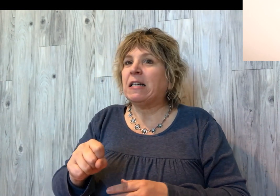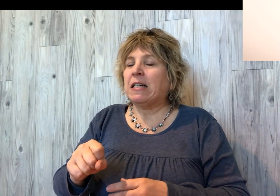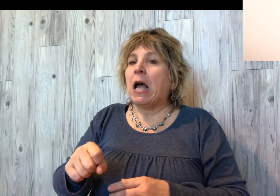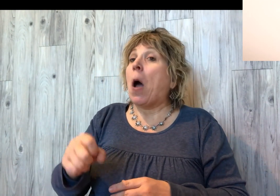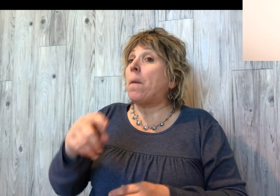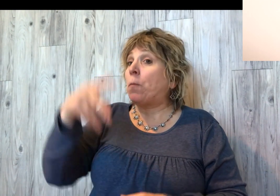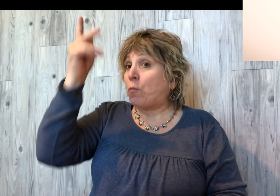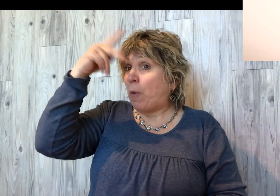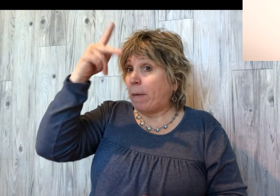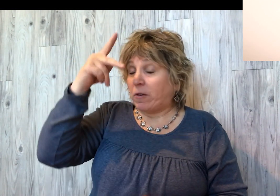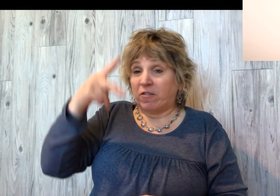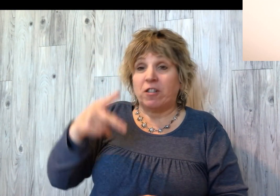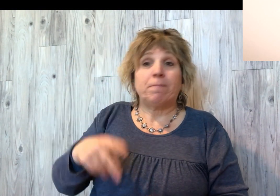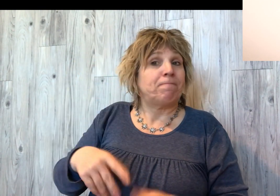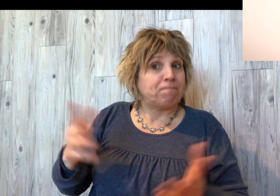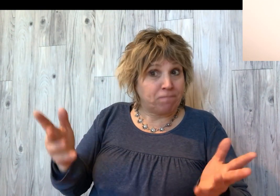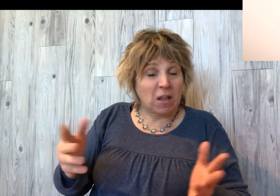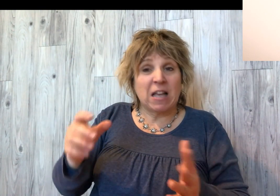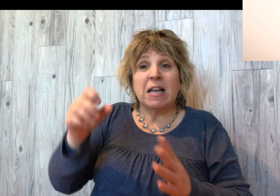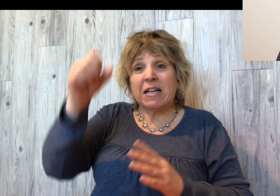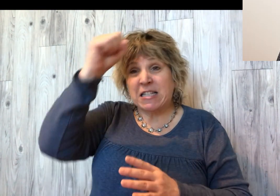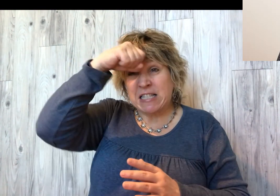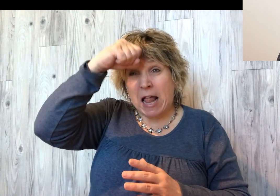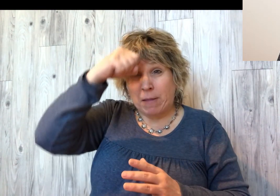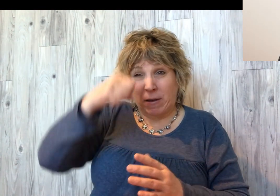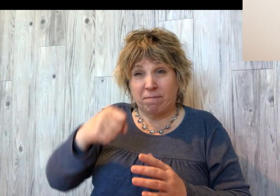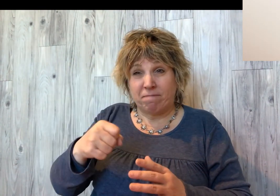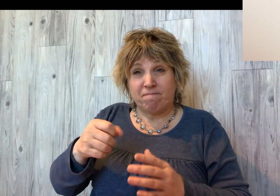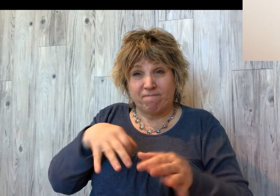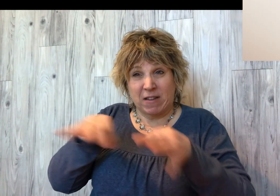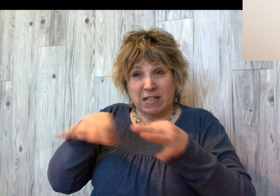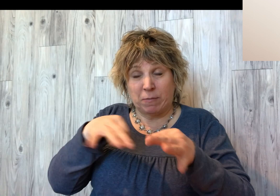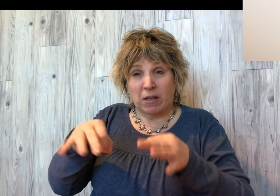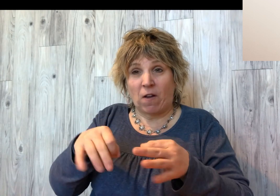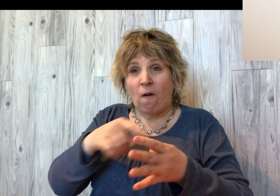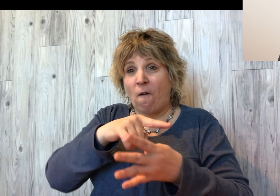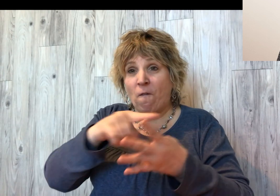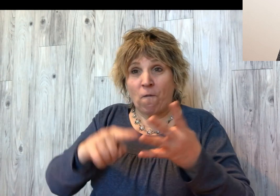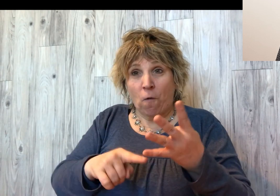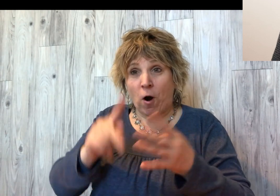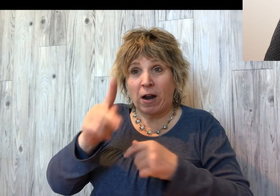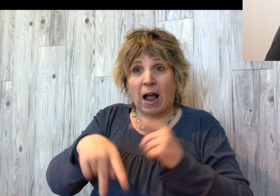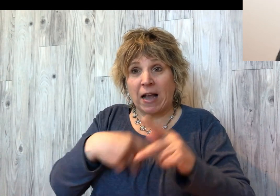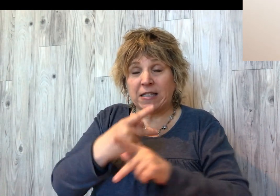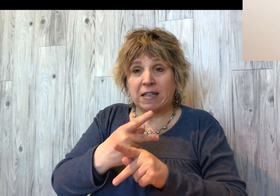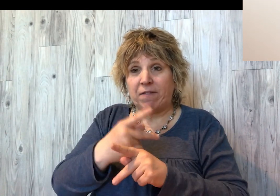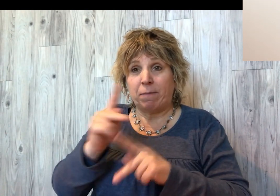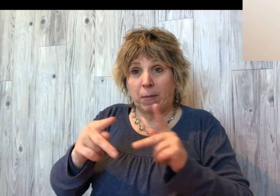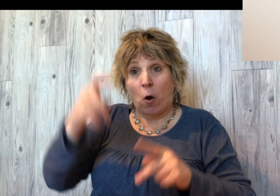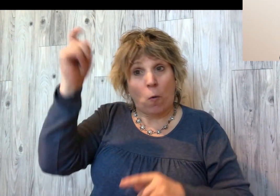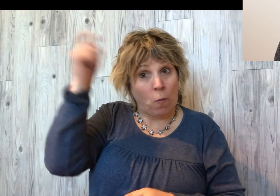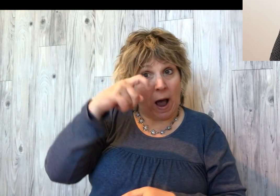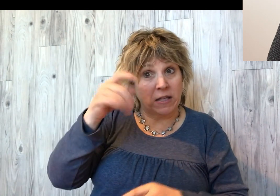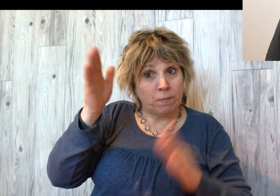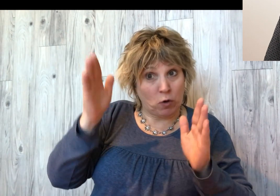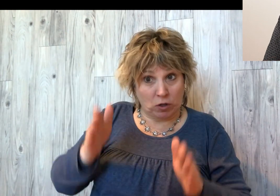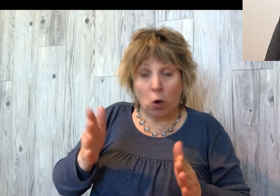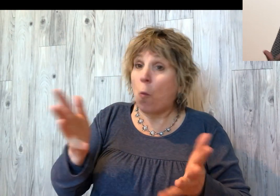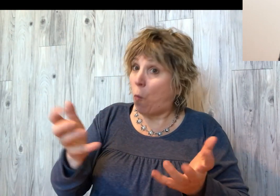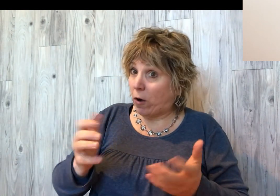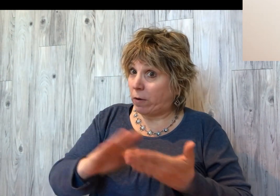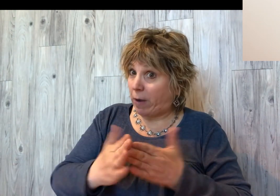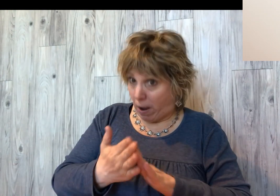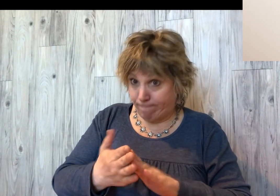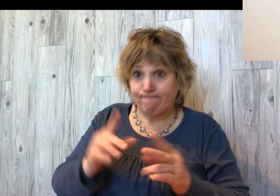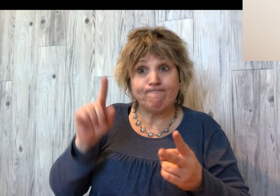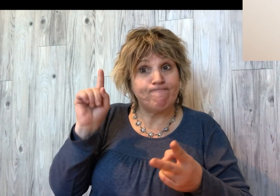there today. Proverbs, in the book of Proverbs, Solomon says there's four kinds of people. There's the wise person, which we all want